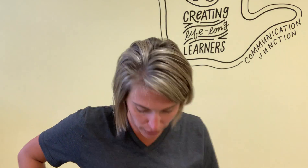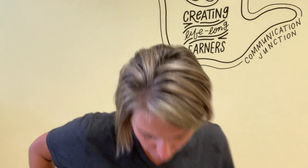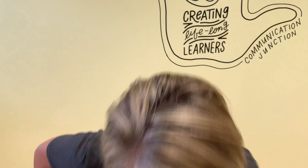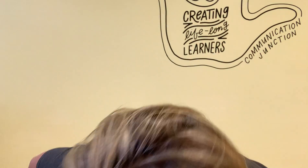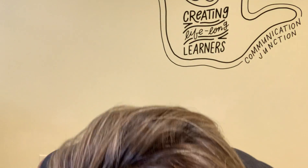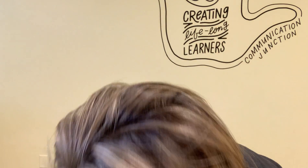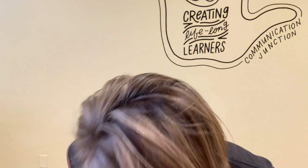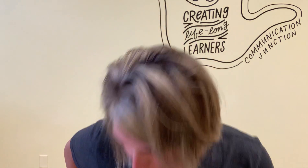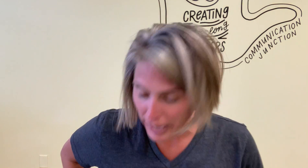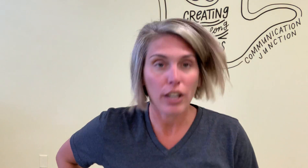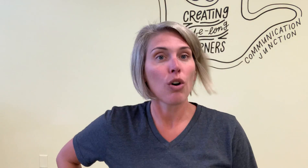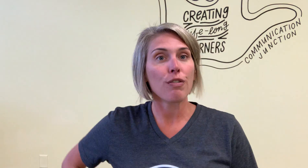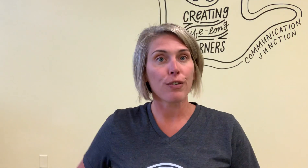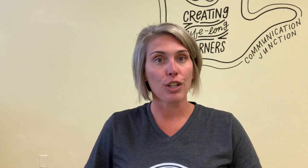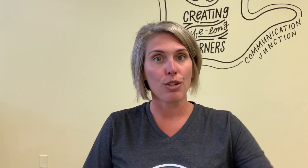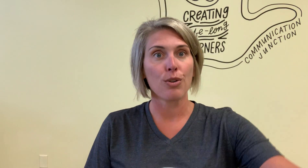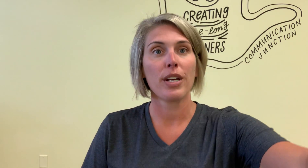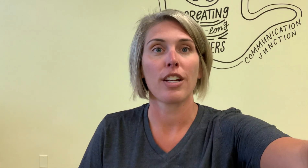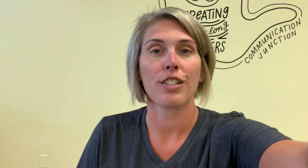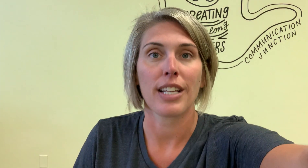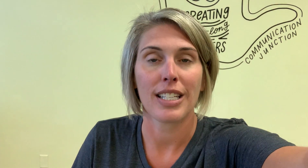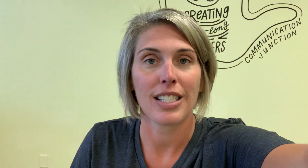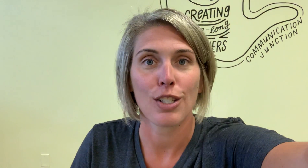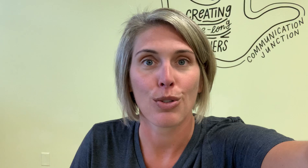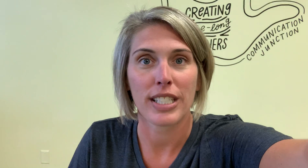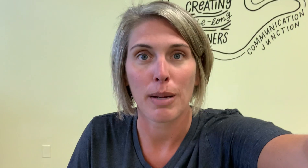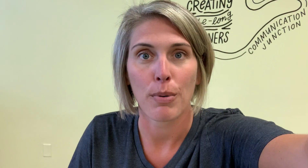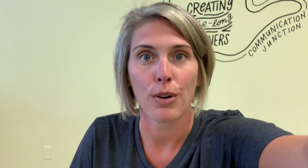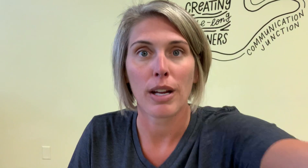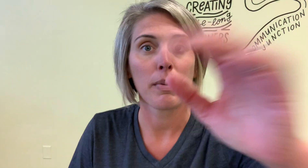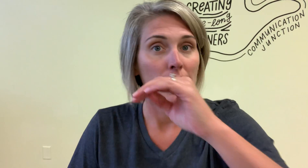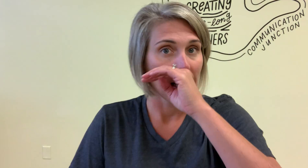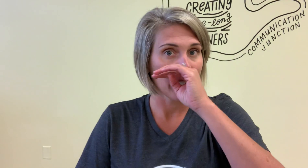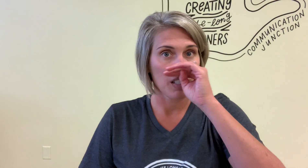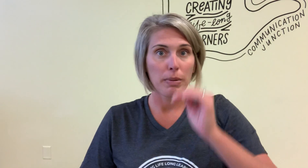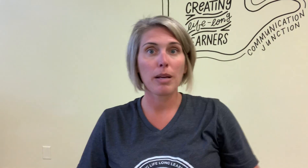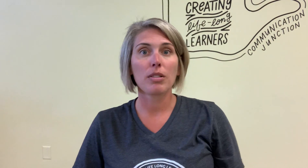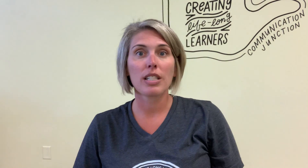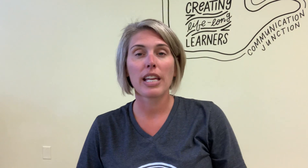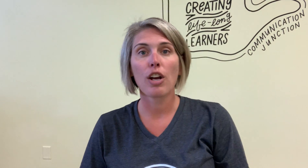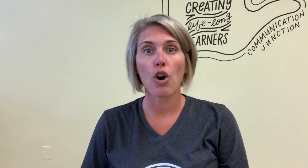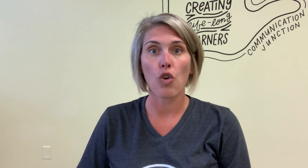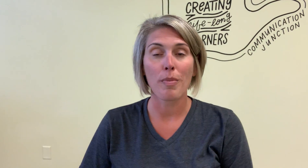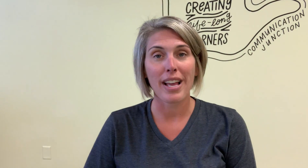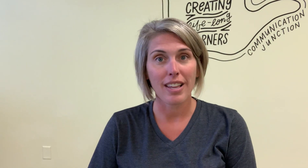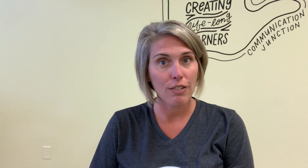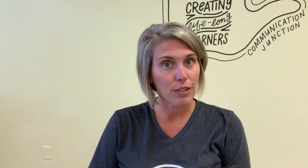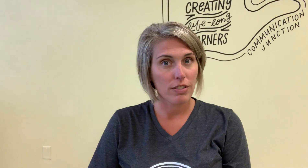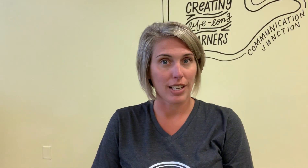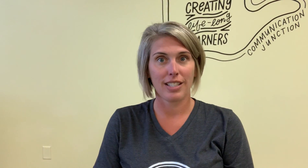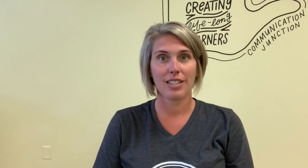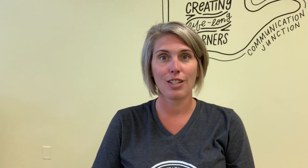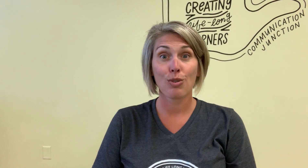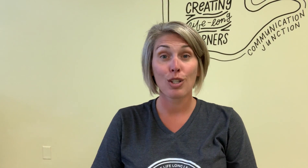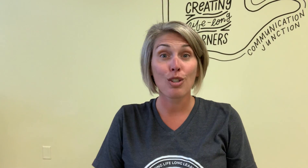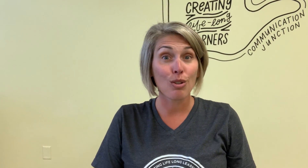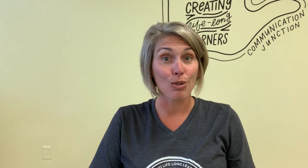learned. So my goal for you in our Sign and Sing Storytime program is to be able to take home a handful of signs that you can